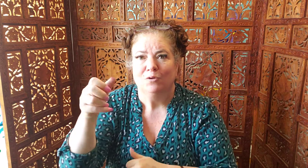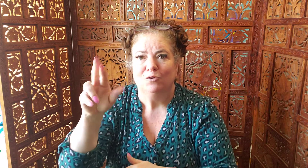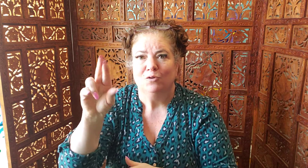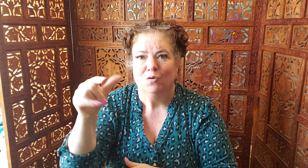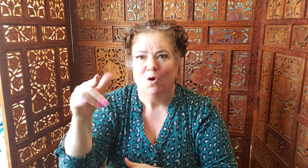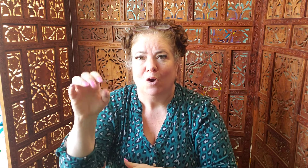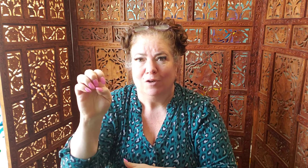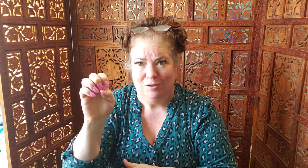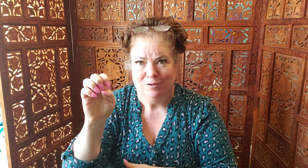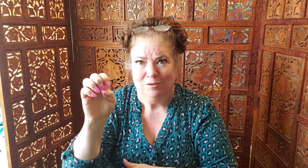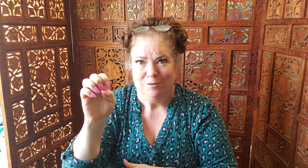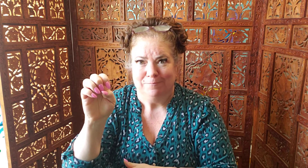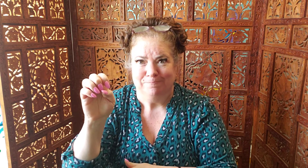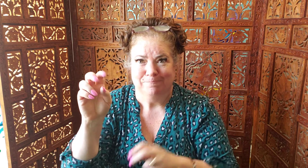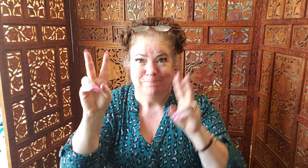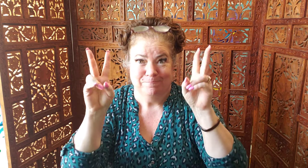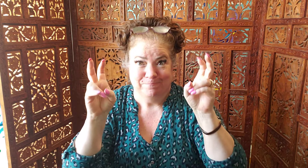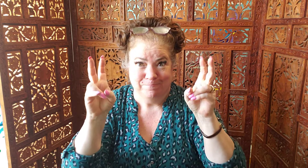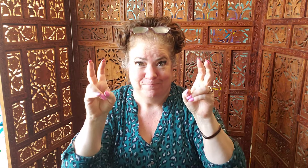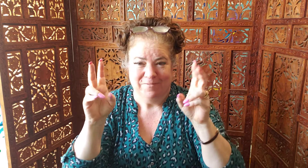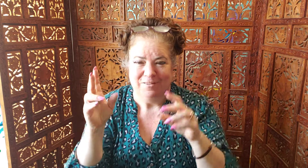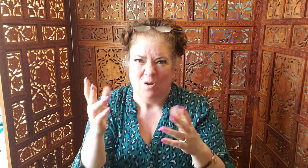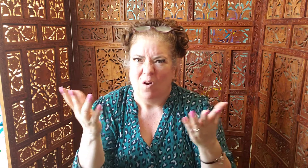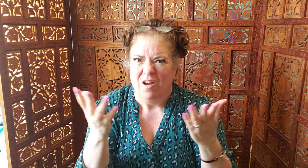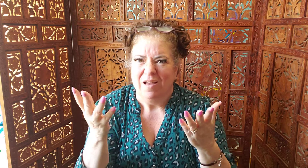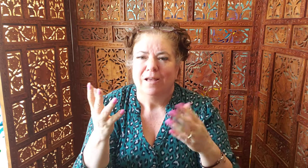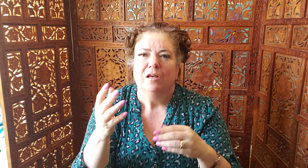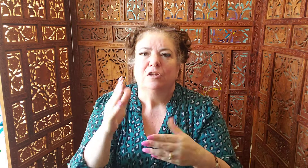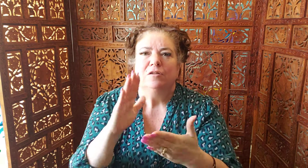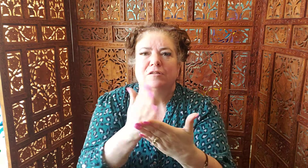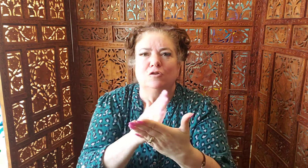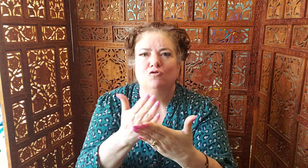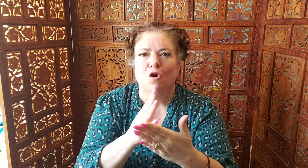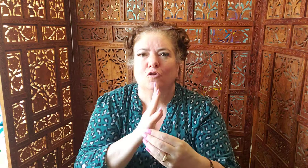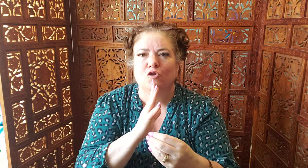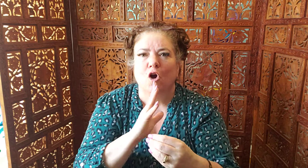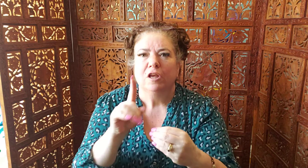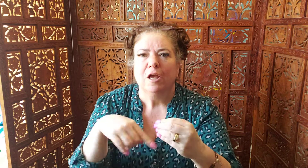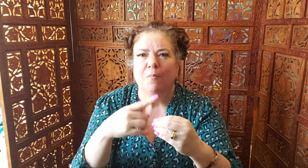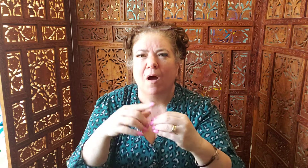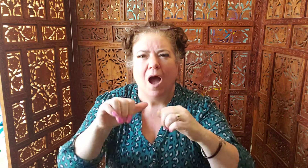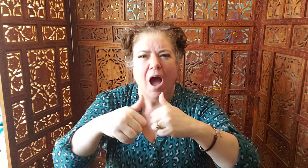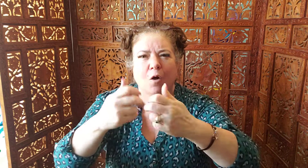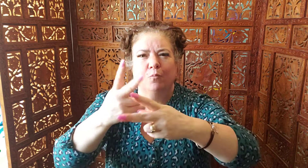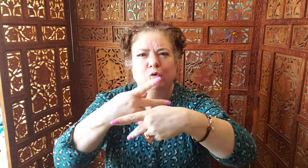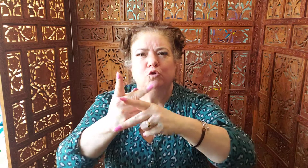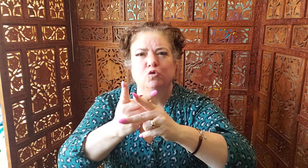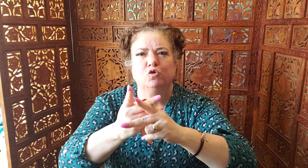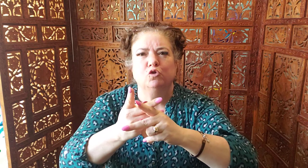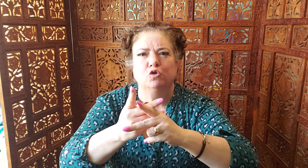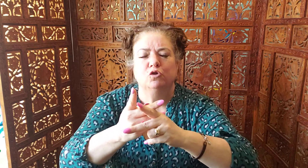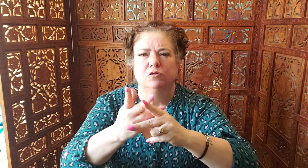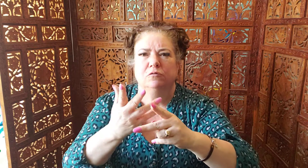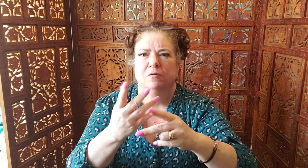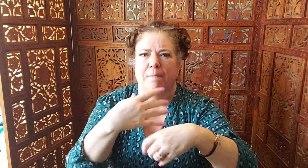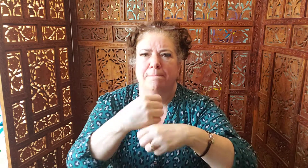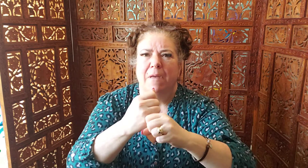And this is how even producers put it together. Has to come to light. I put the names of my contributors on the side of each machine. Some